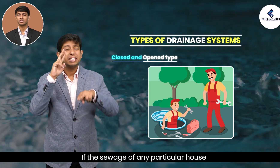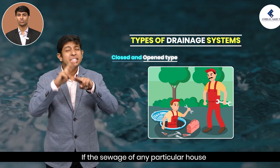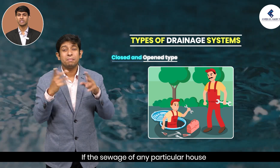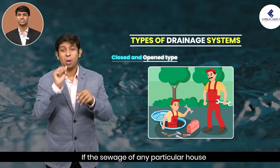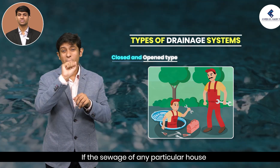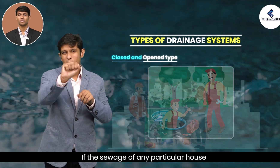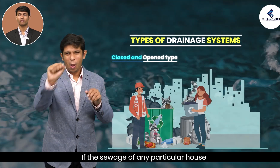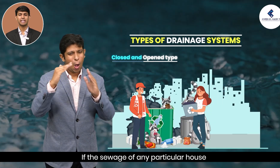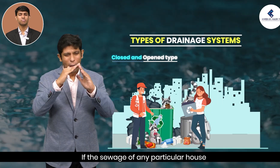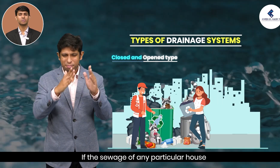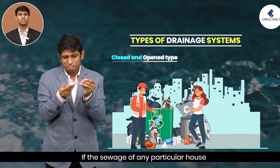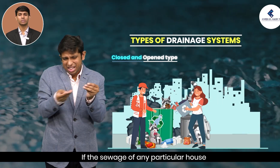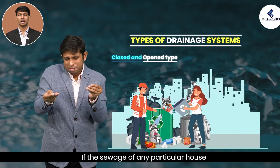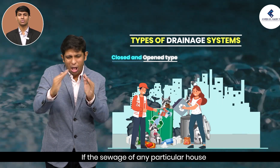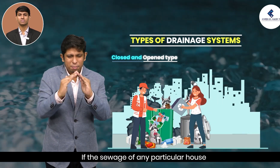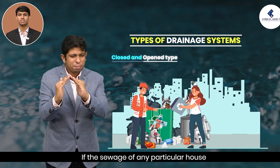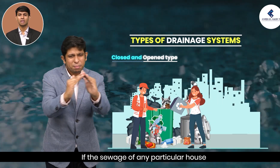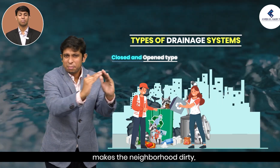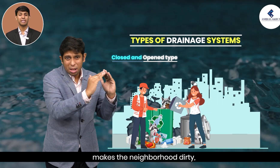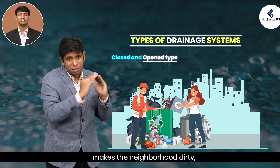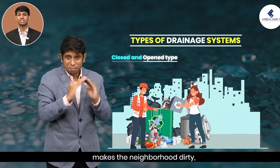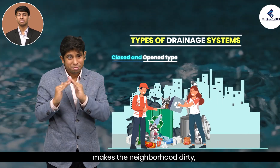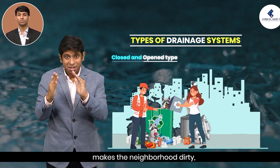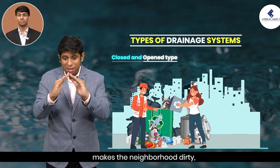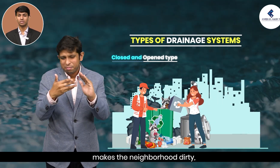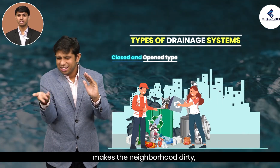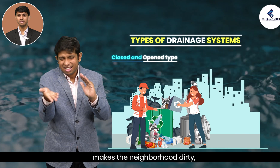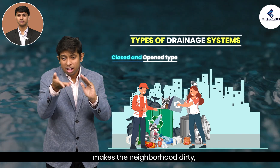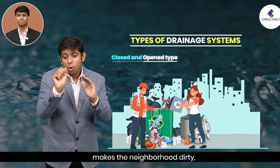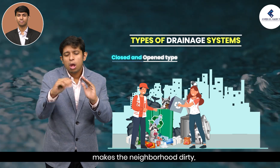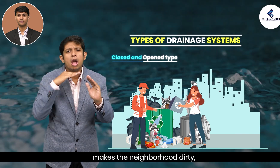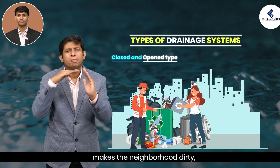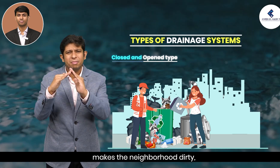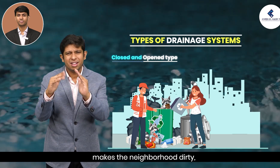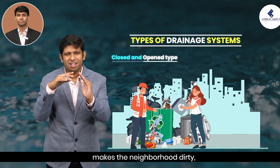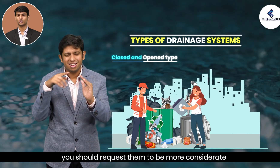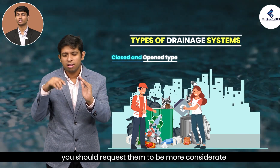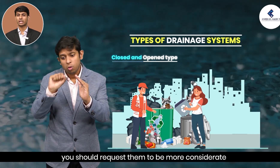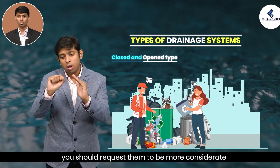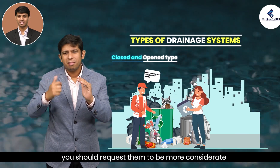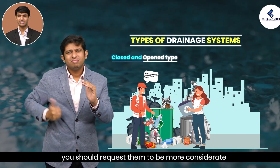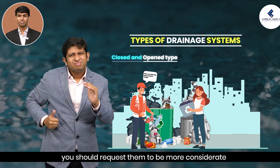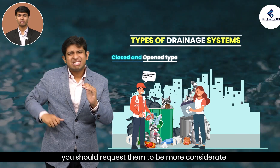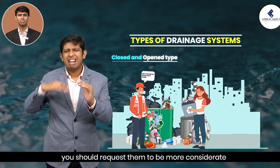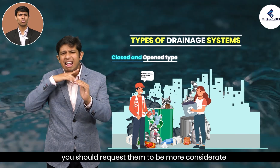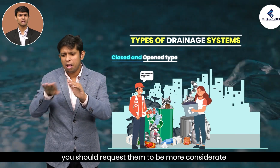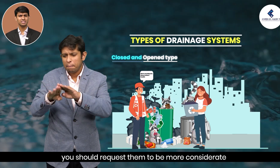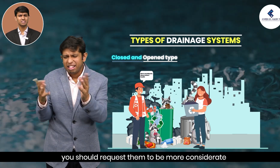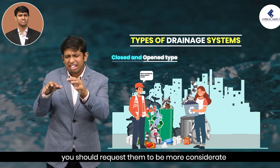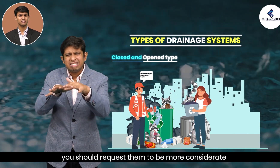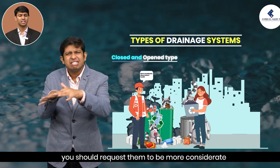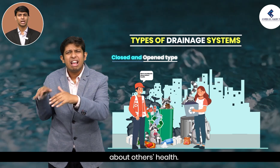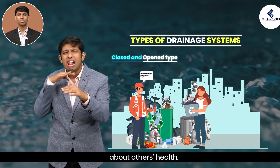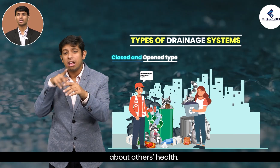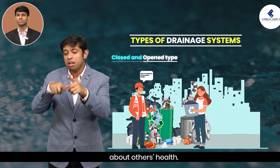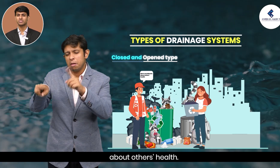If the sewage of any particular house makes the neighborhood dirty, you should request them to be more